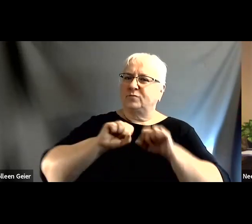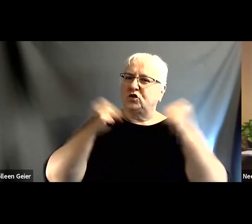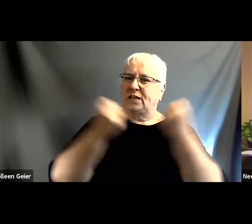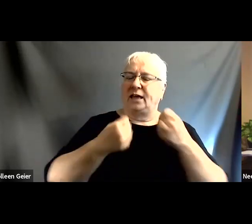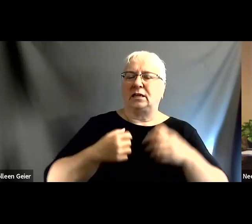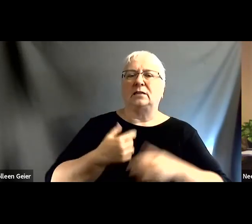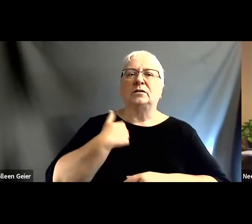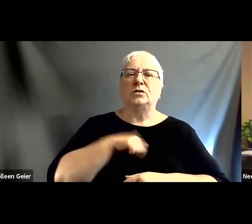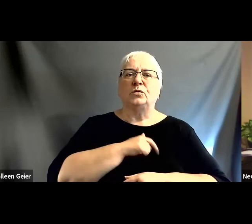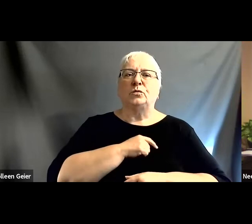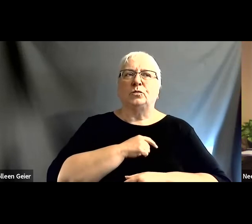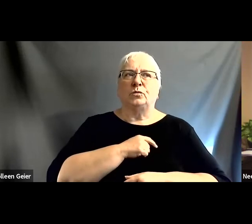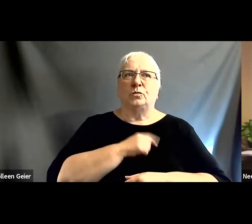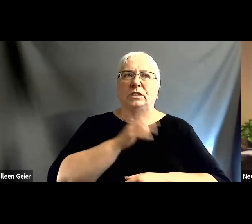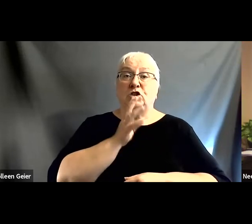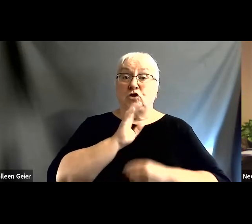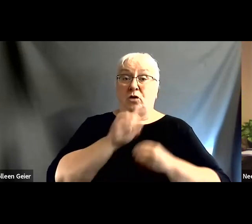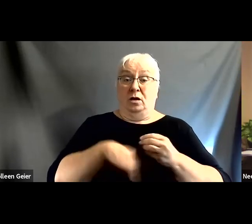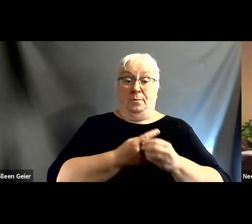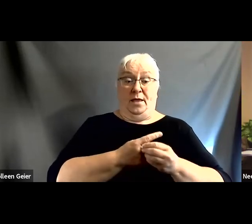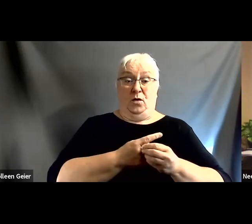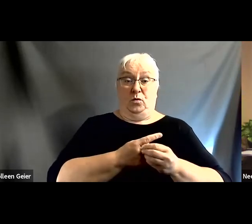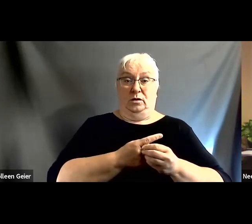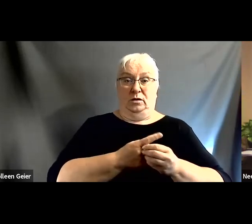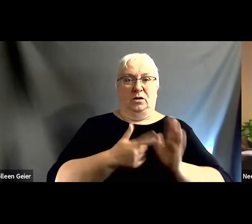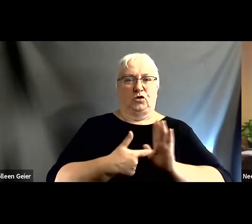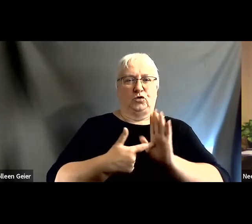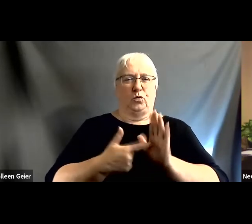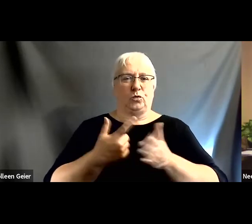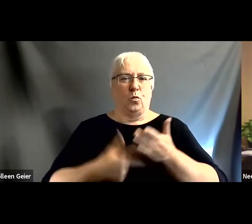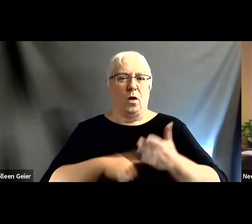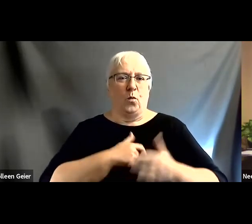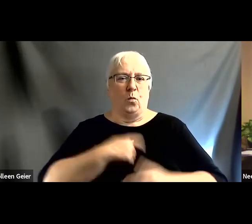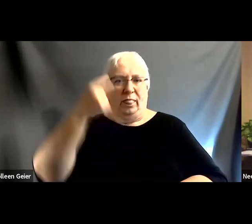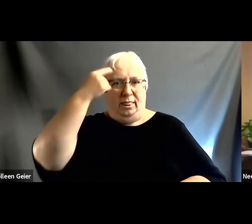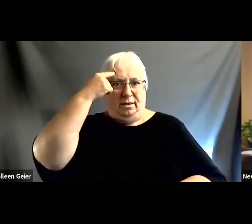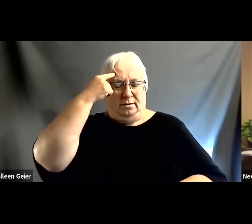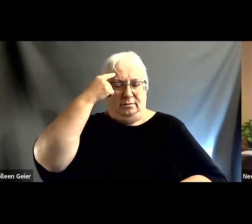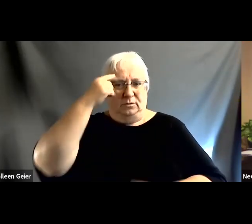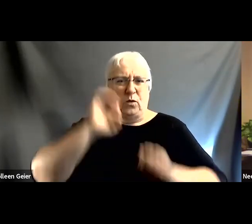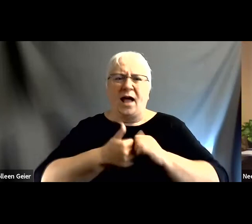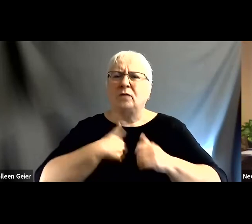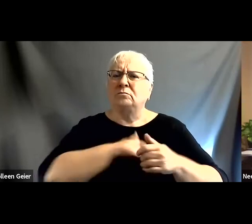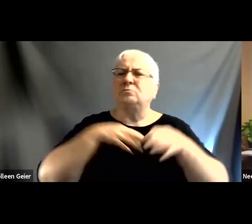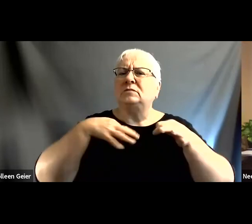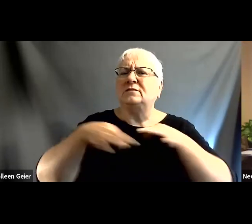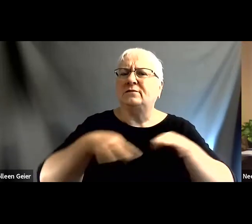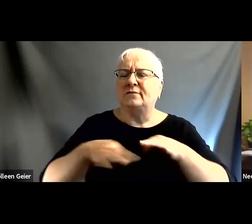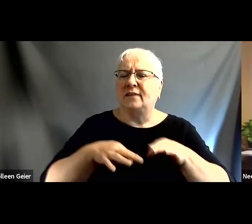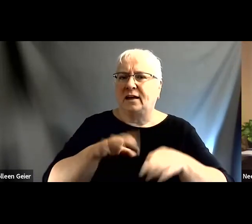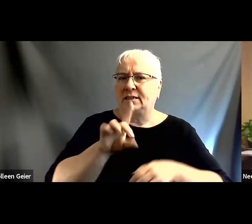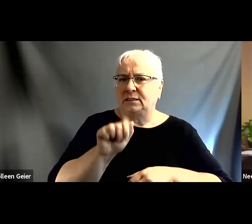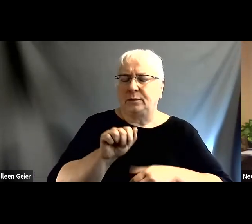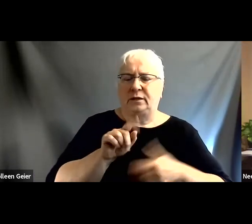we say it is the way we see it. And therefore, the way we define disability and the way we talk about